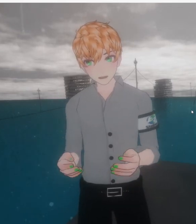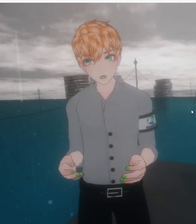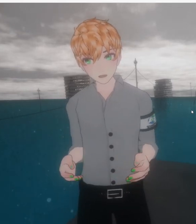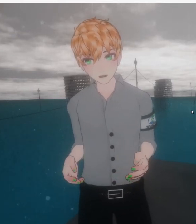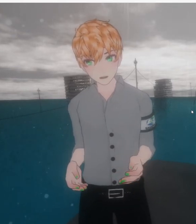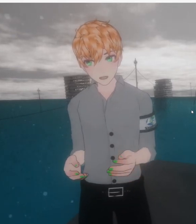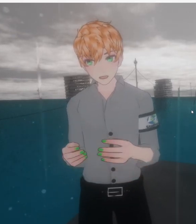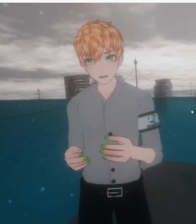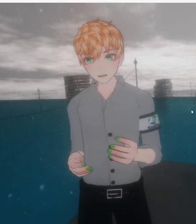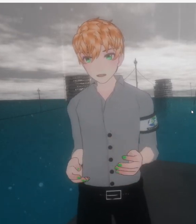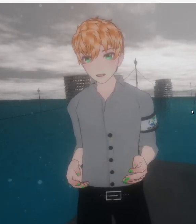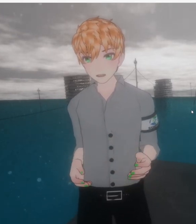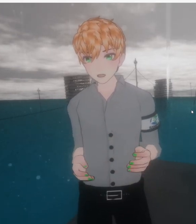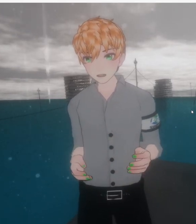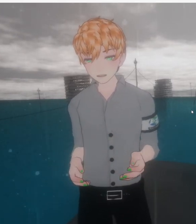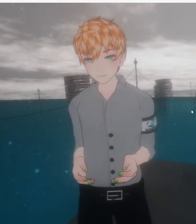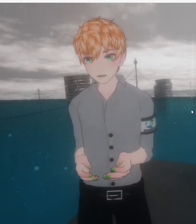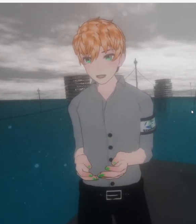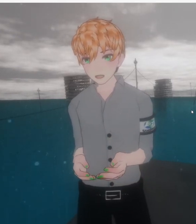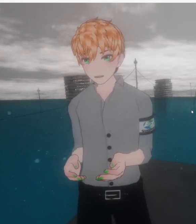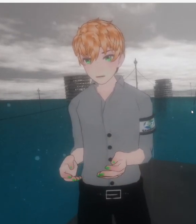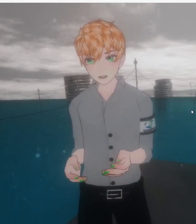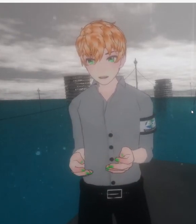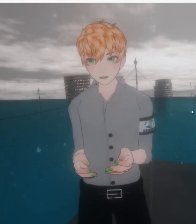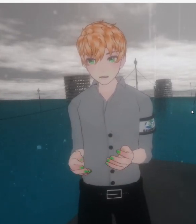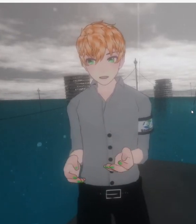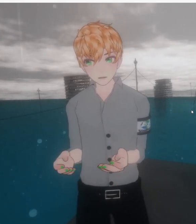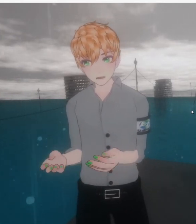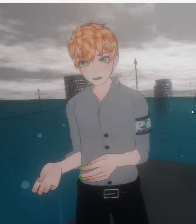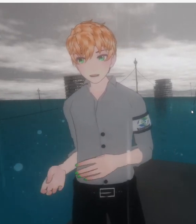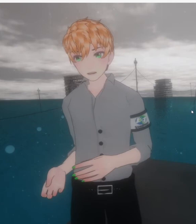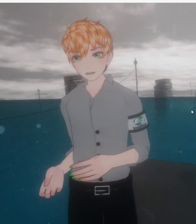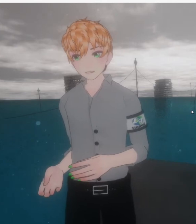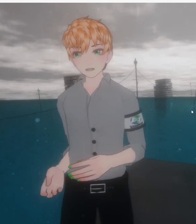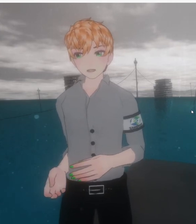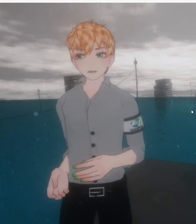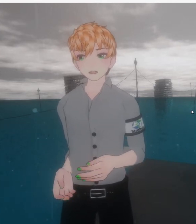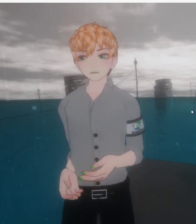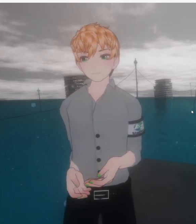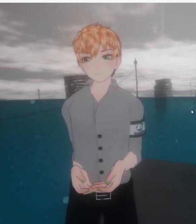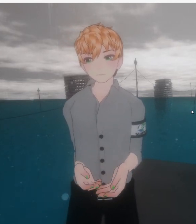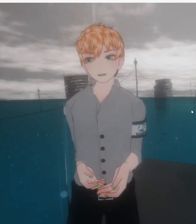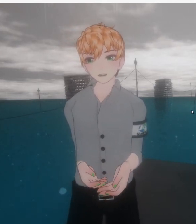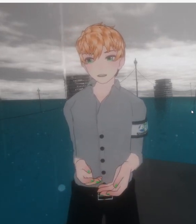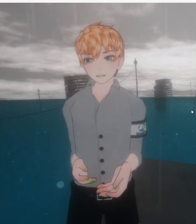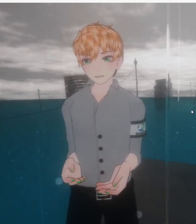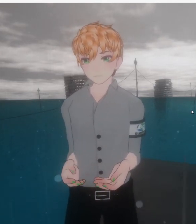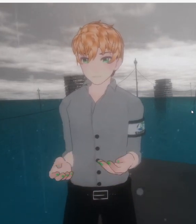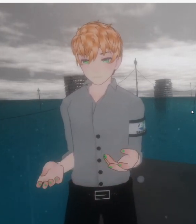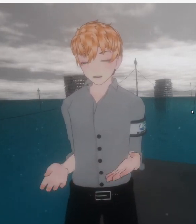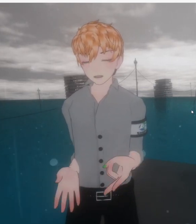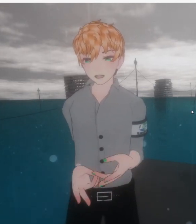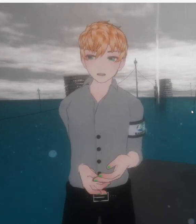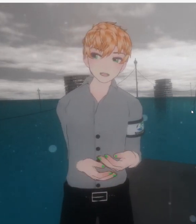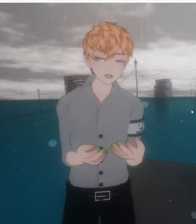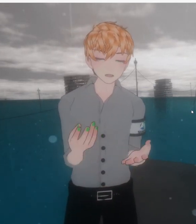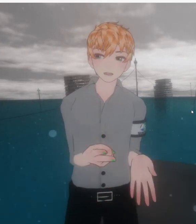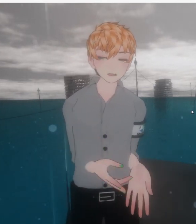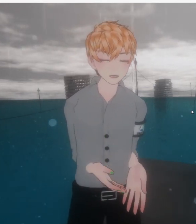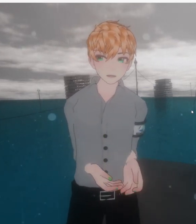or electricity, and you have to make sure that stuff isn't infested and take care of that, which I'm going to be fine